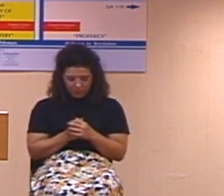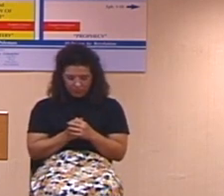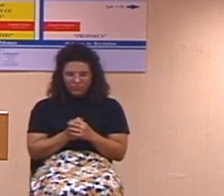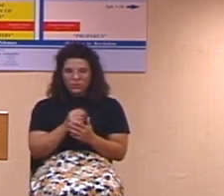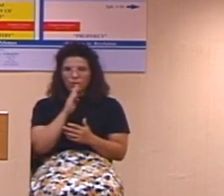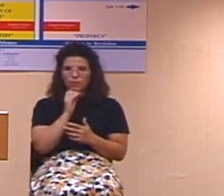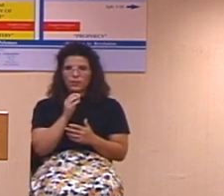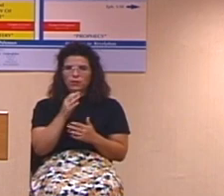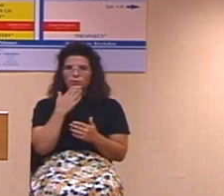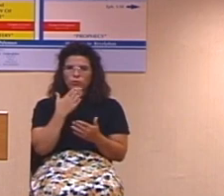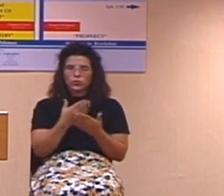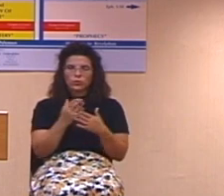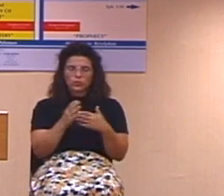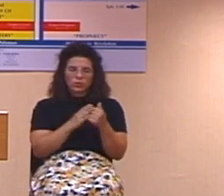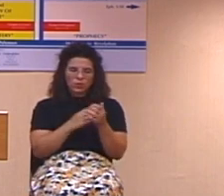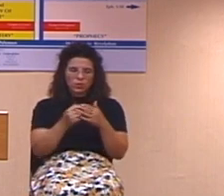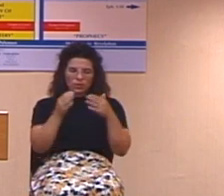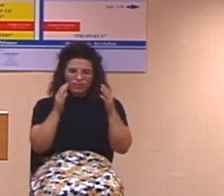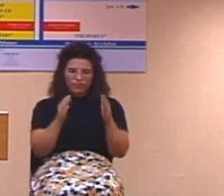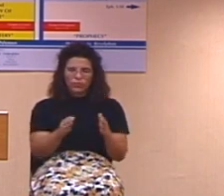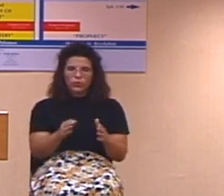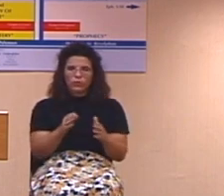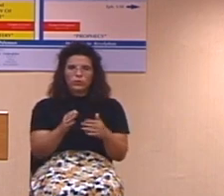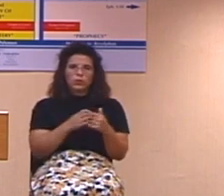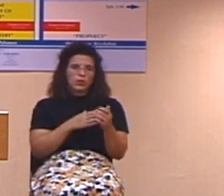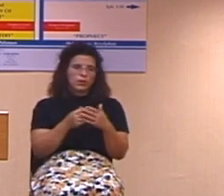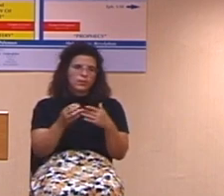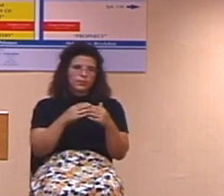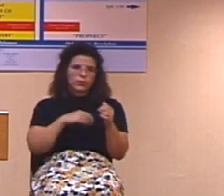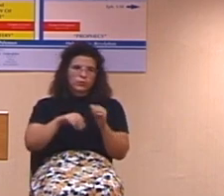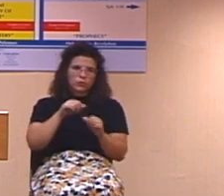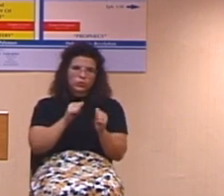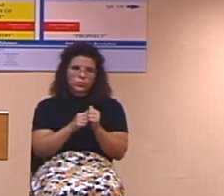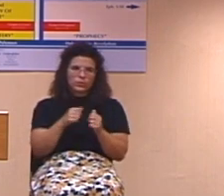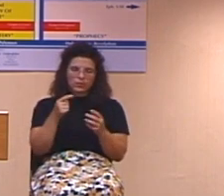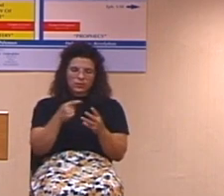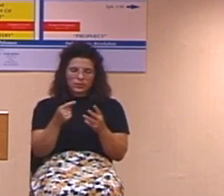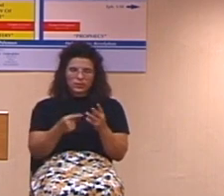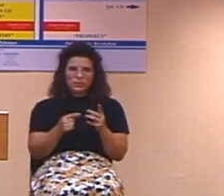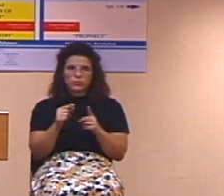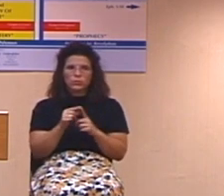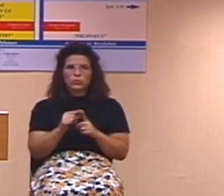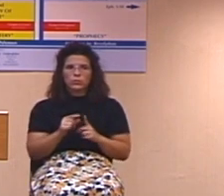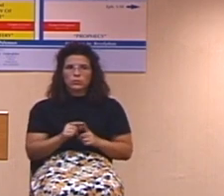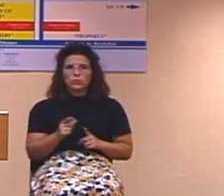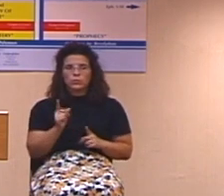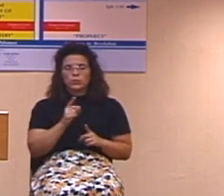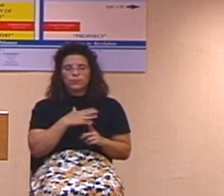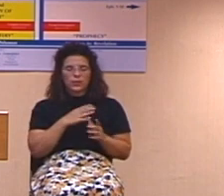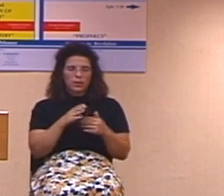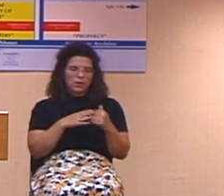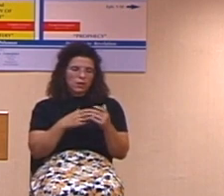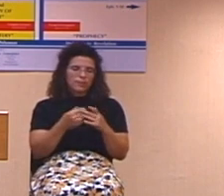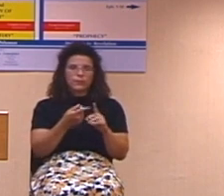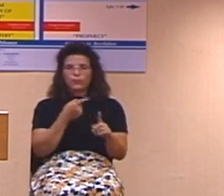Be of good comfort. Wherefore, comfort one another with these words. Where am I getting my comfort?